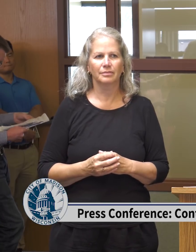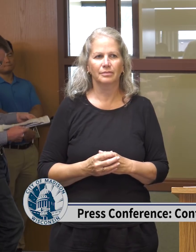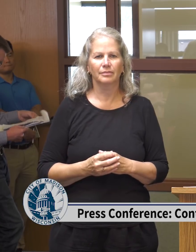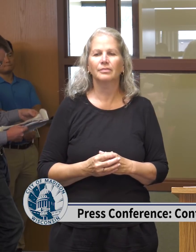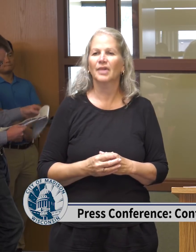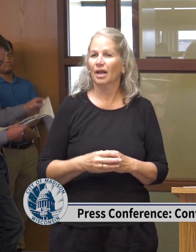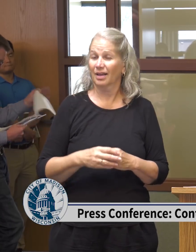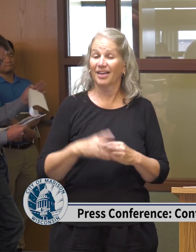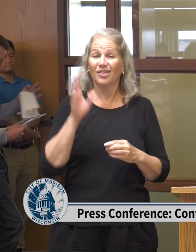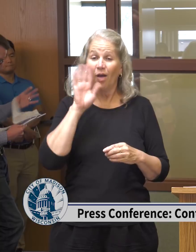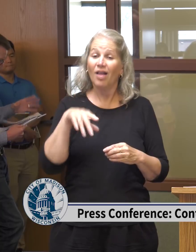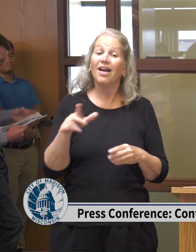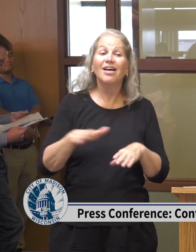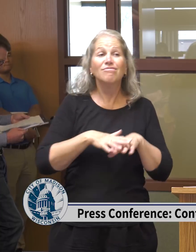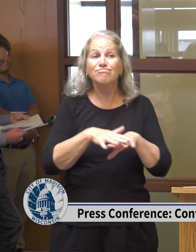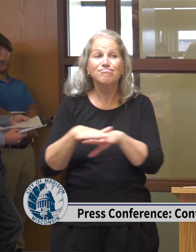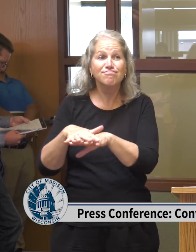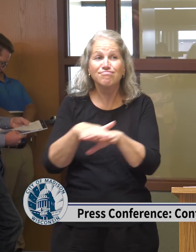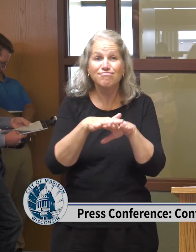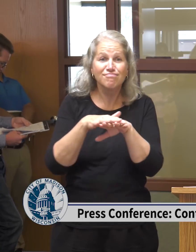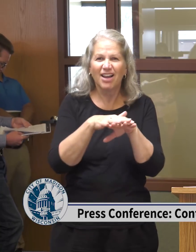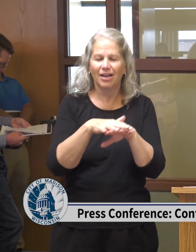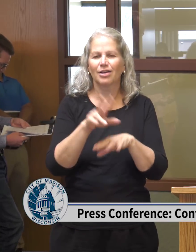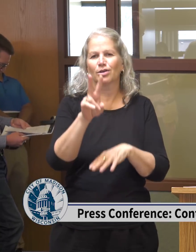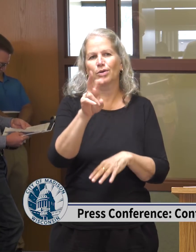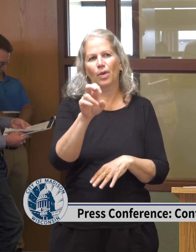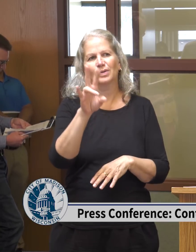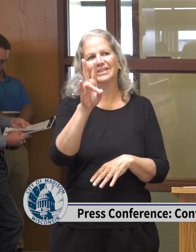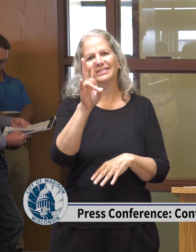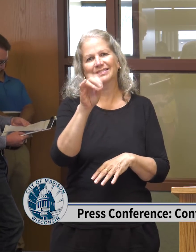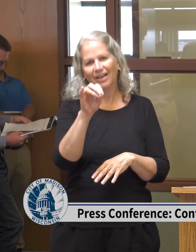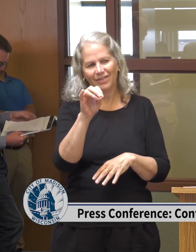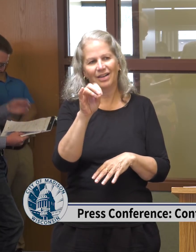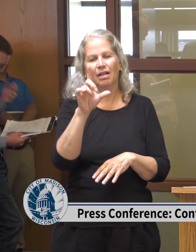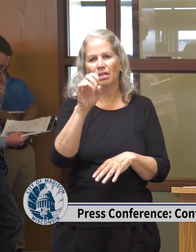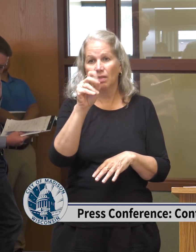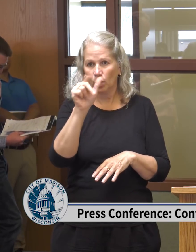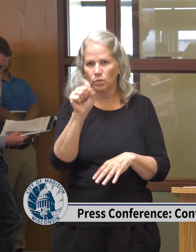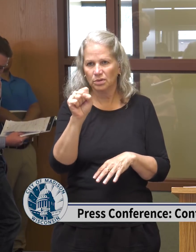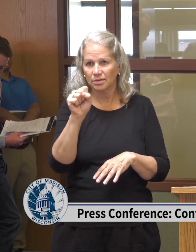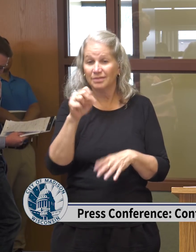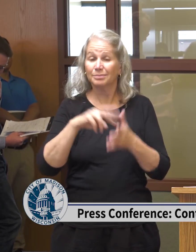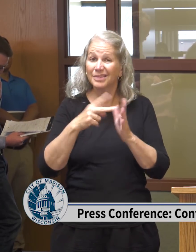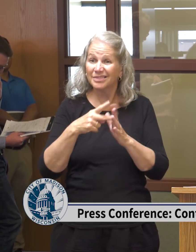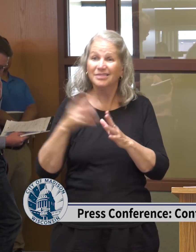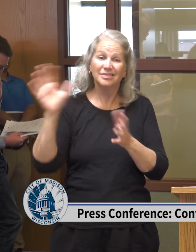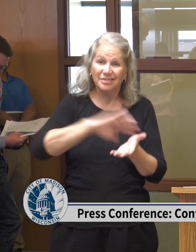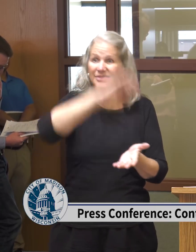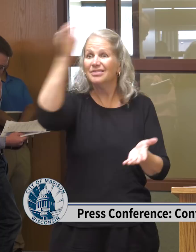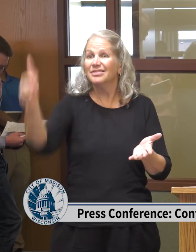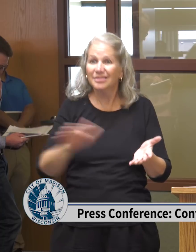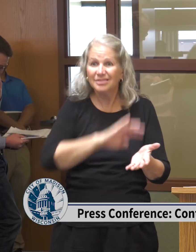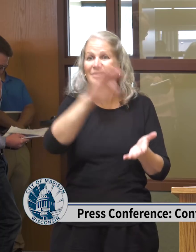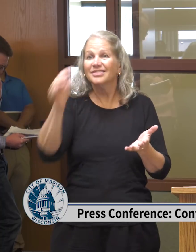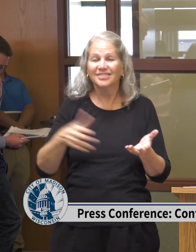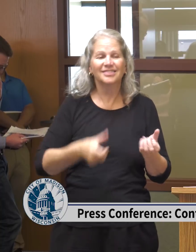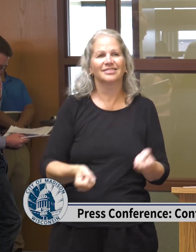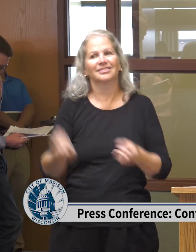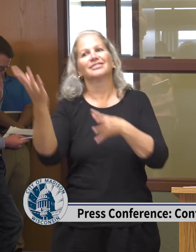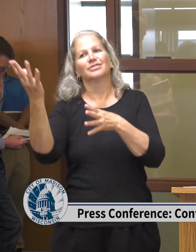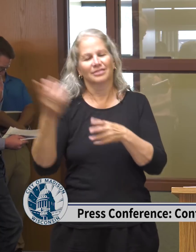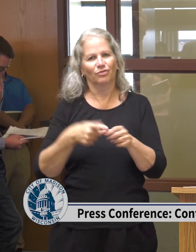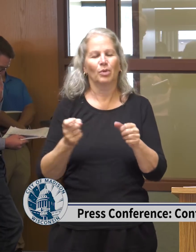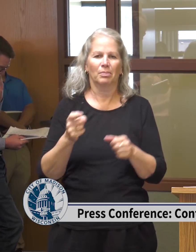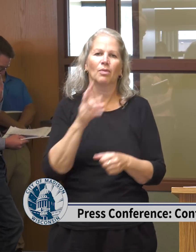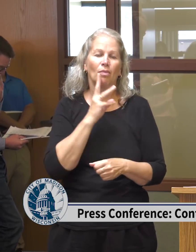We had initially distributed about 1,500 to 1,700 door hangers to residents in affected